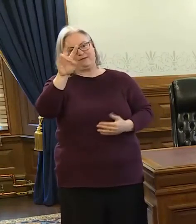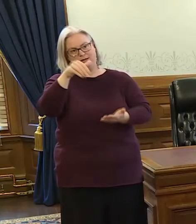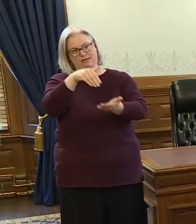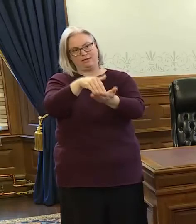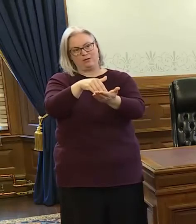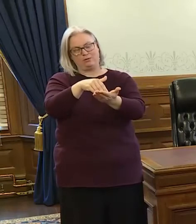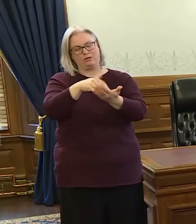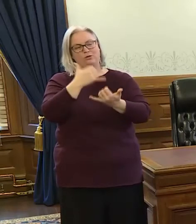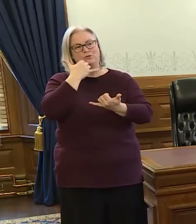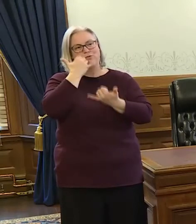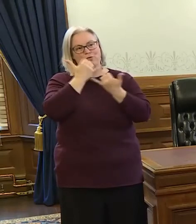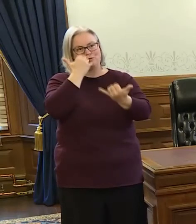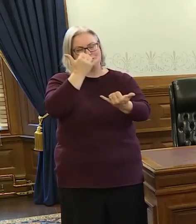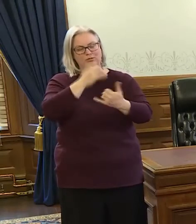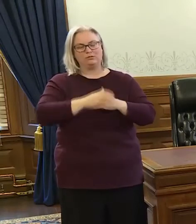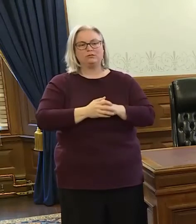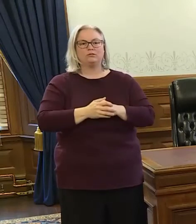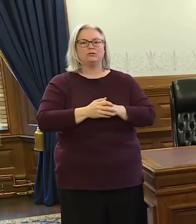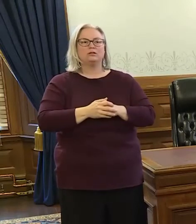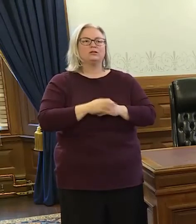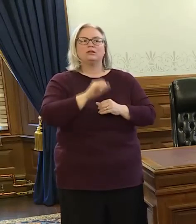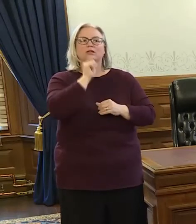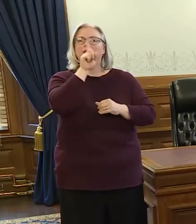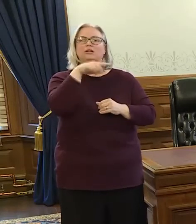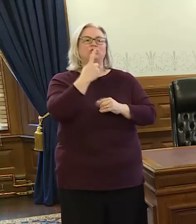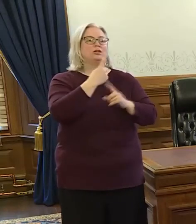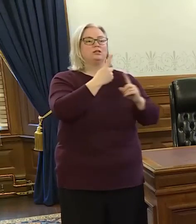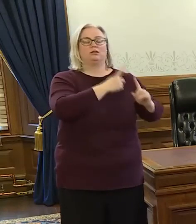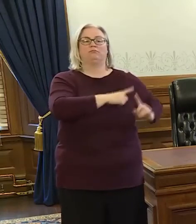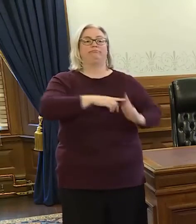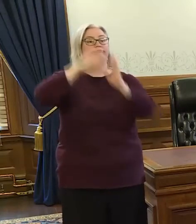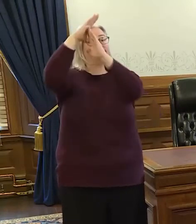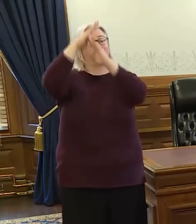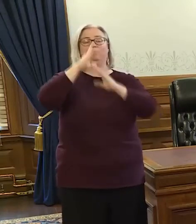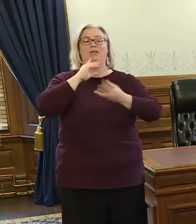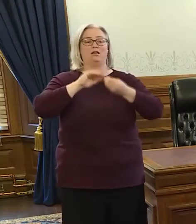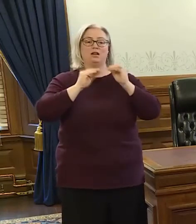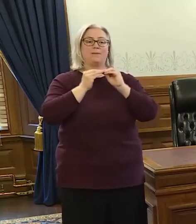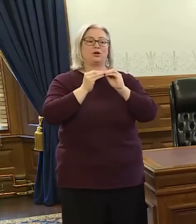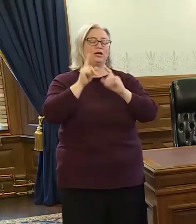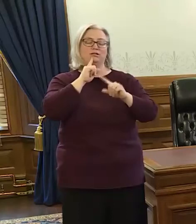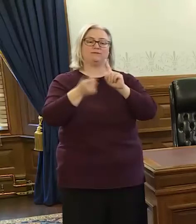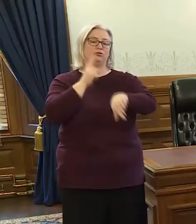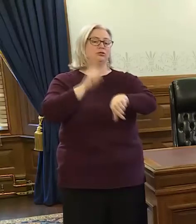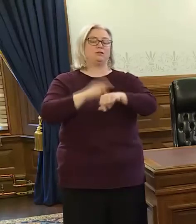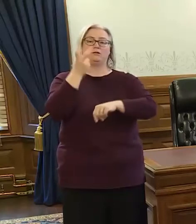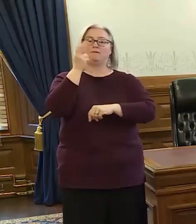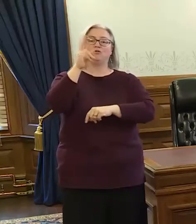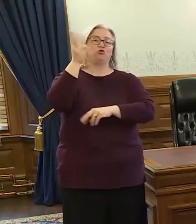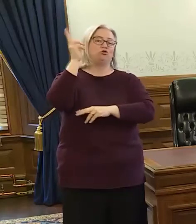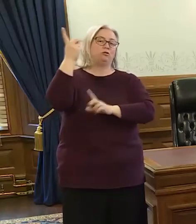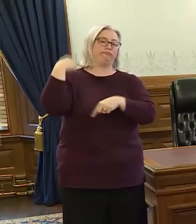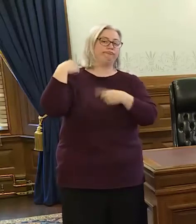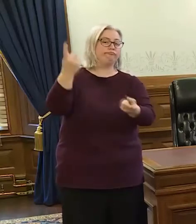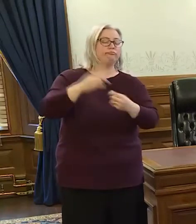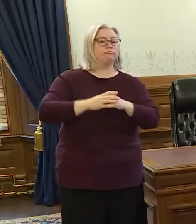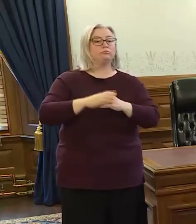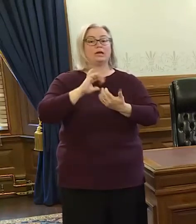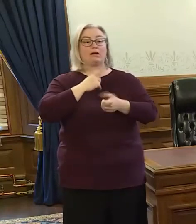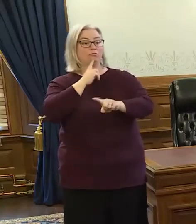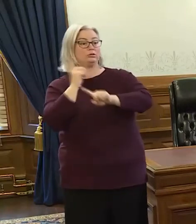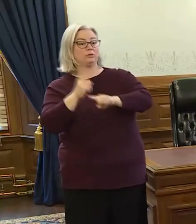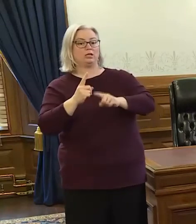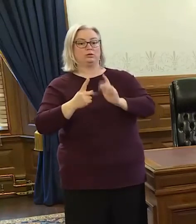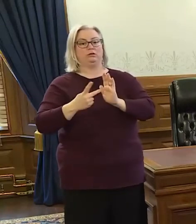877,000 calls. This isn't just a spike in the numbers, it is unprecedented. In response, we've doubled